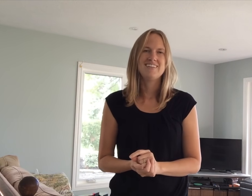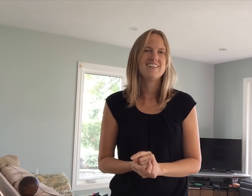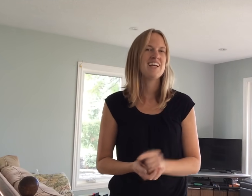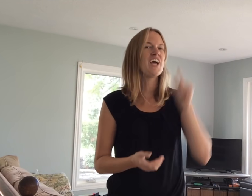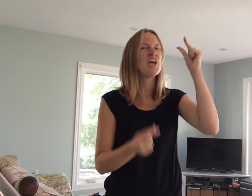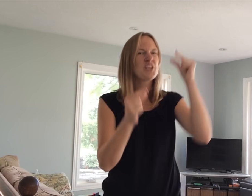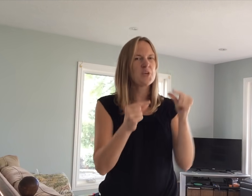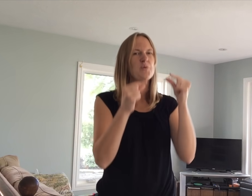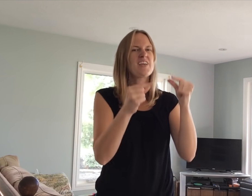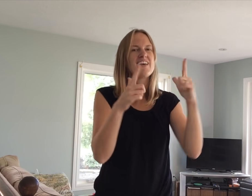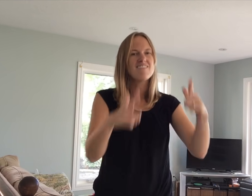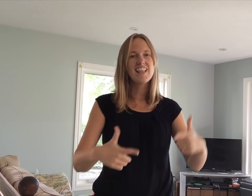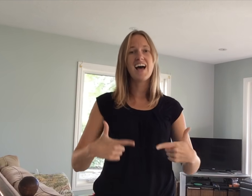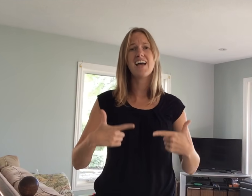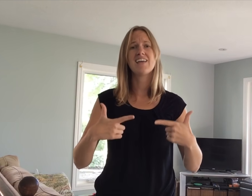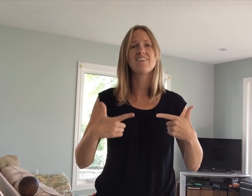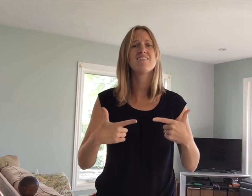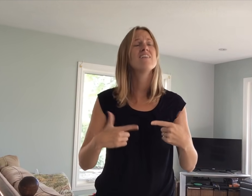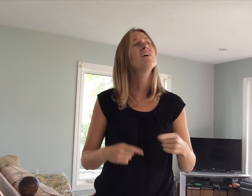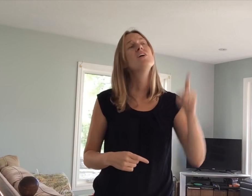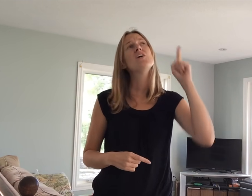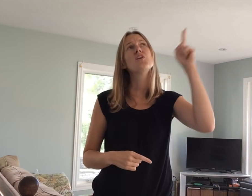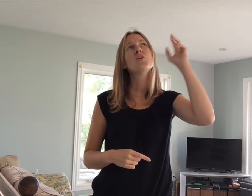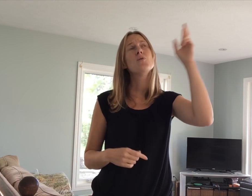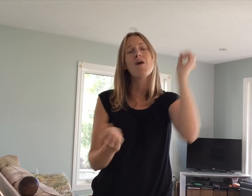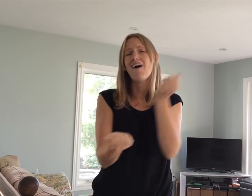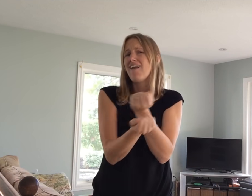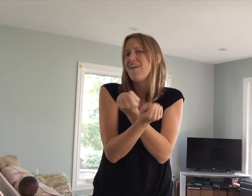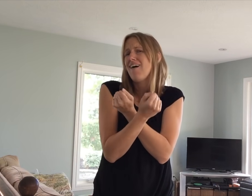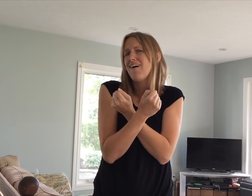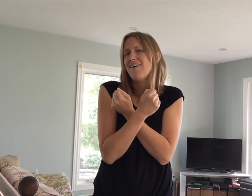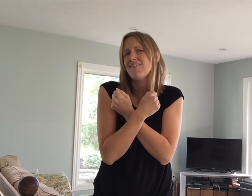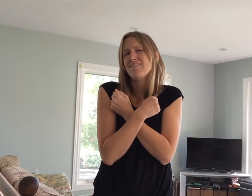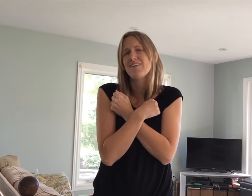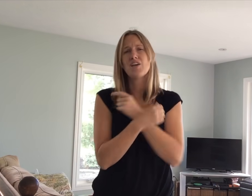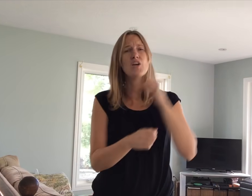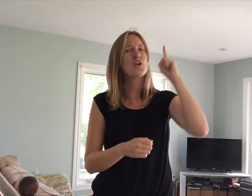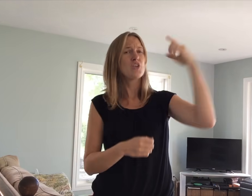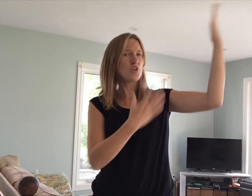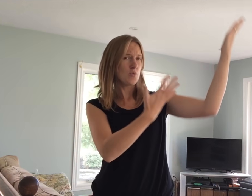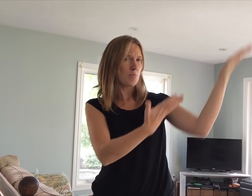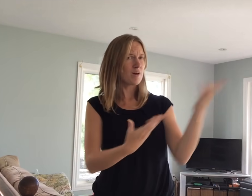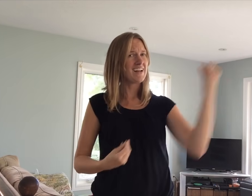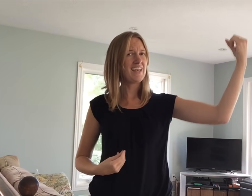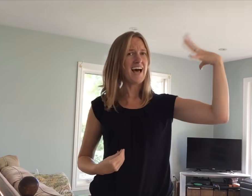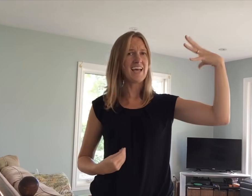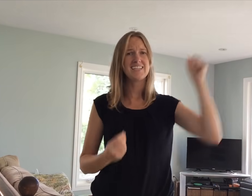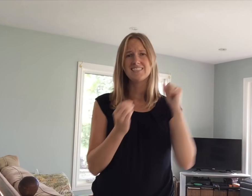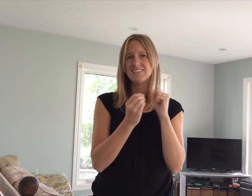You give life, you are love You bring light